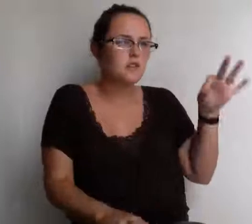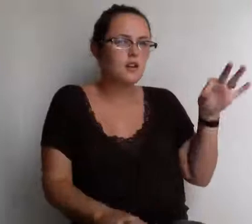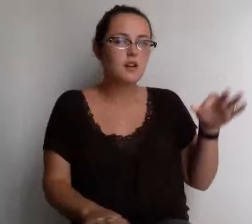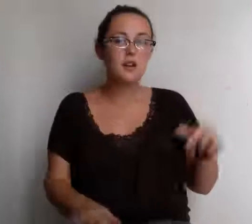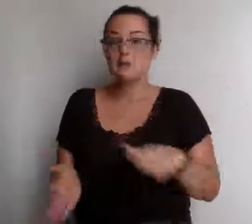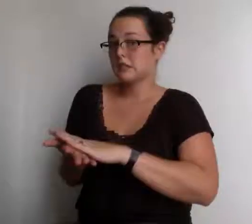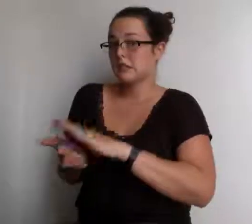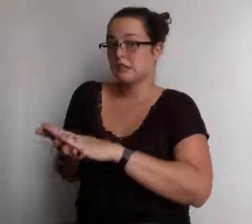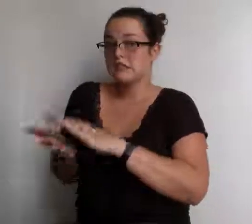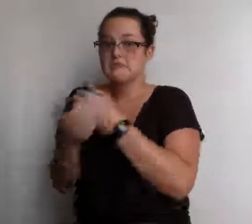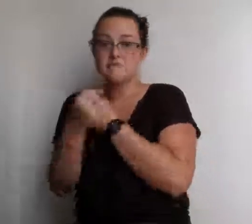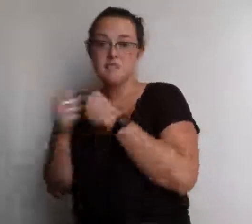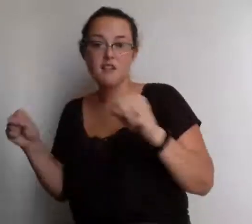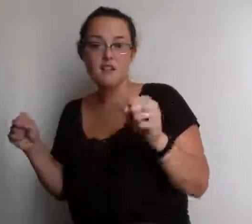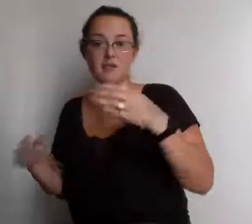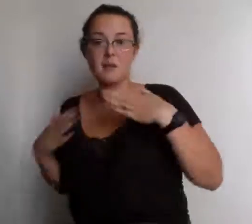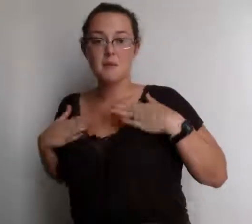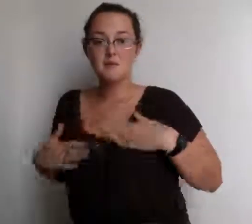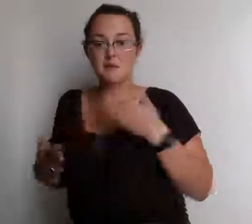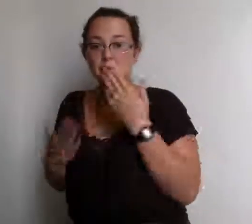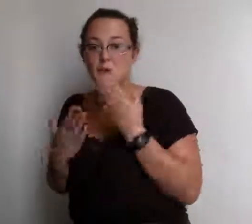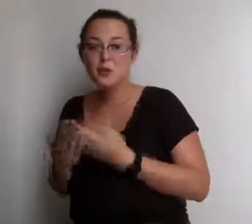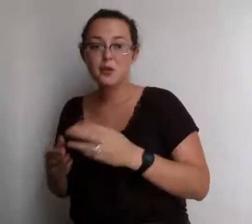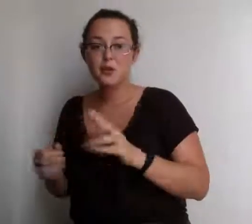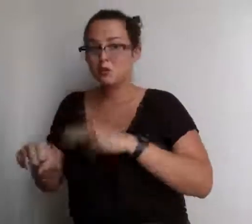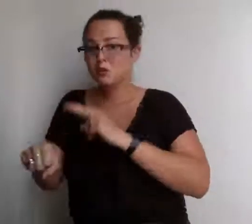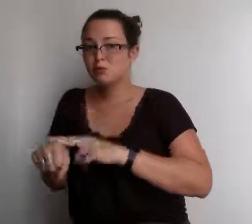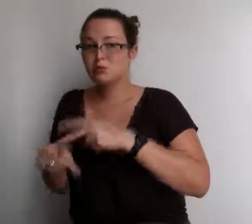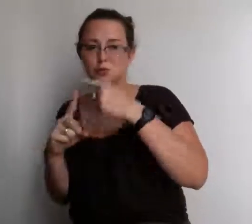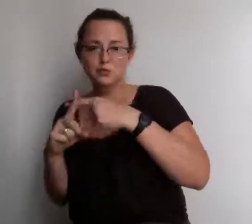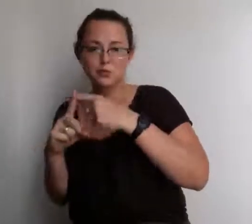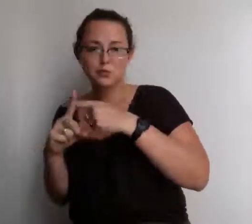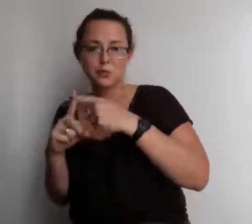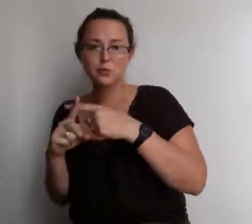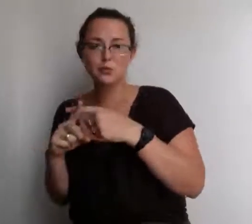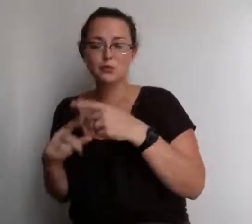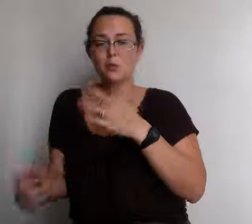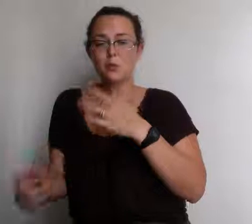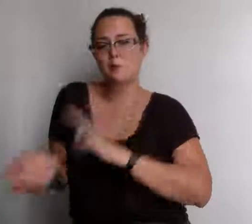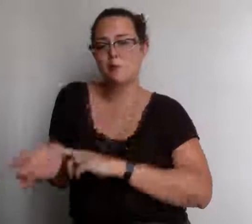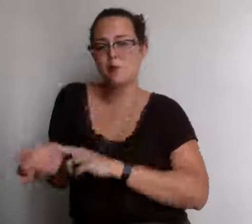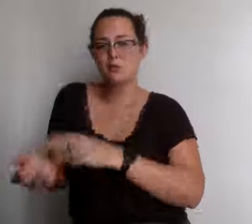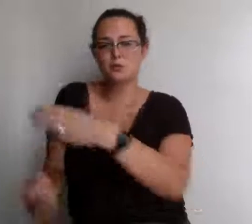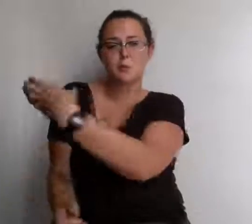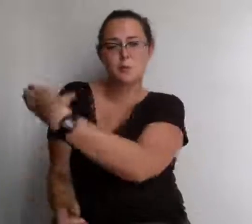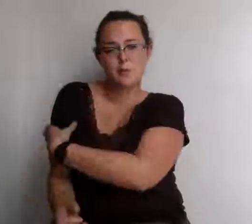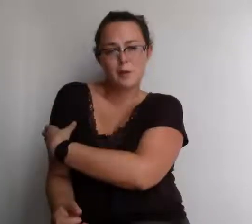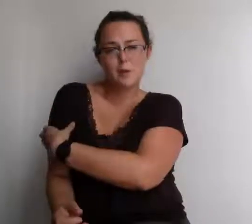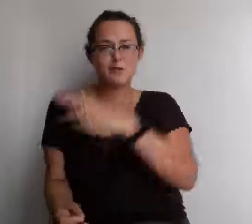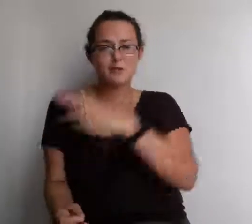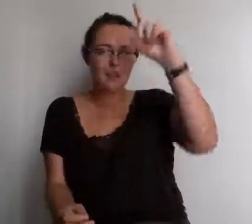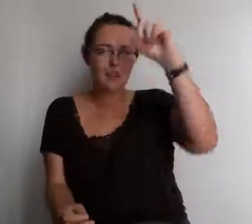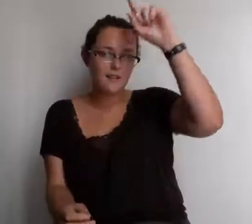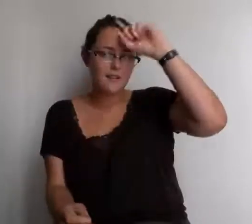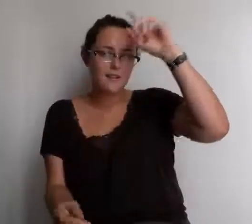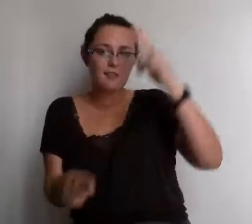hygiene, all normal. Vital signs were within normal limits. Temperature, pulse, respiration, blood pressure, and so were his height and weight.